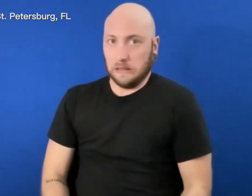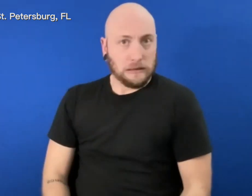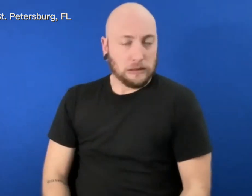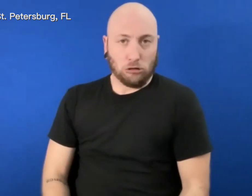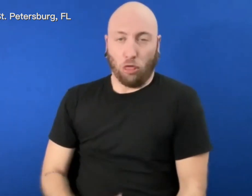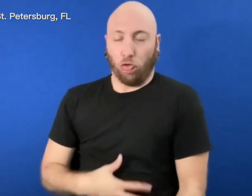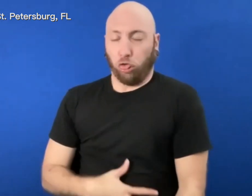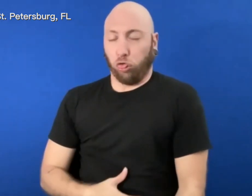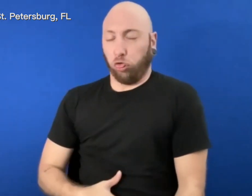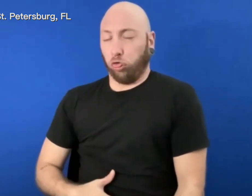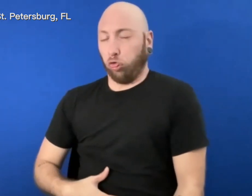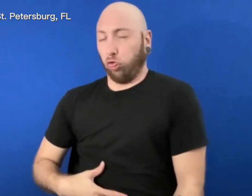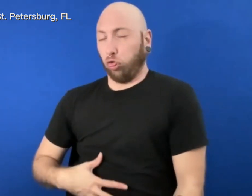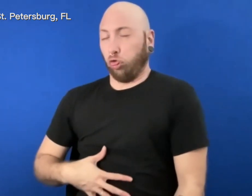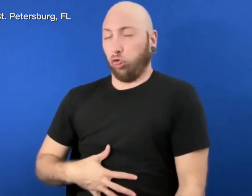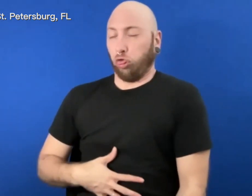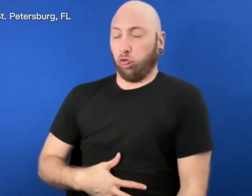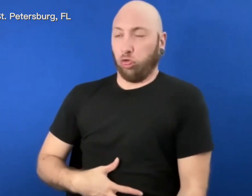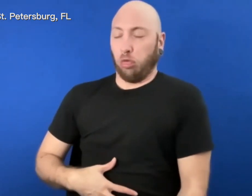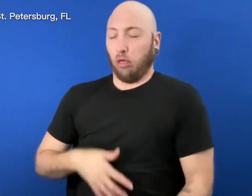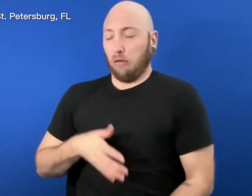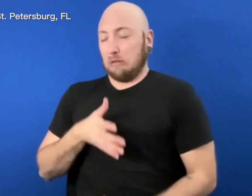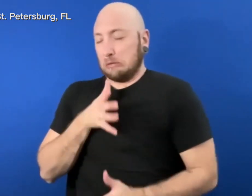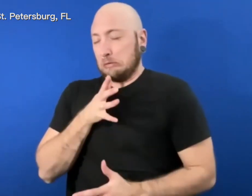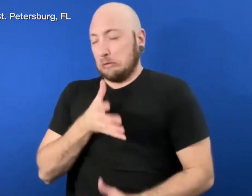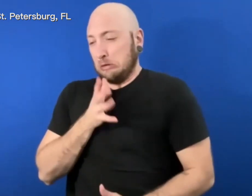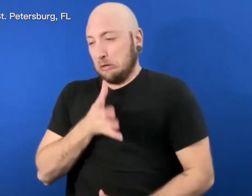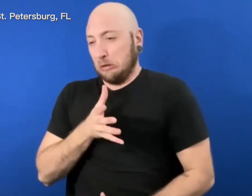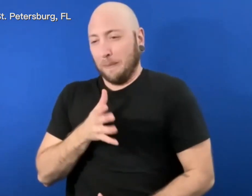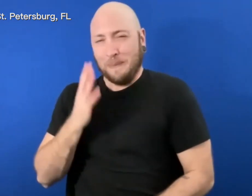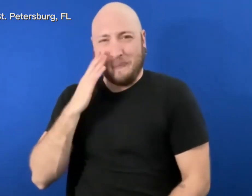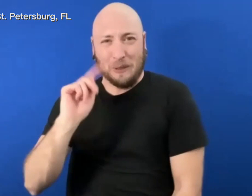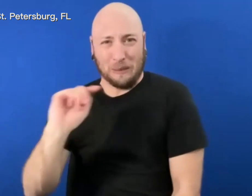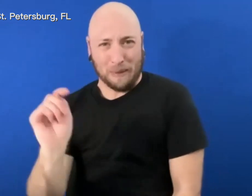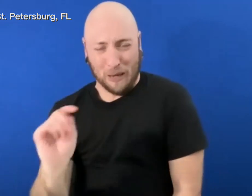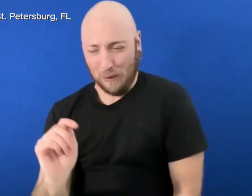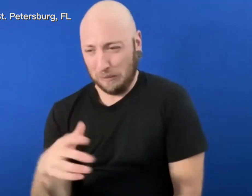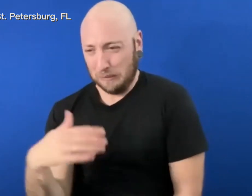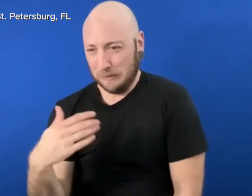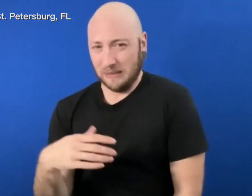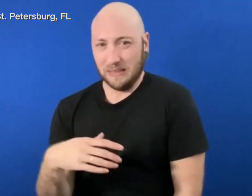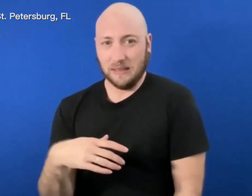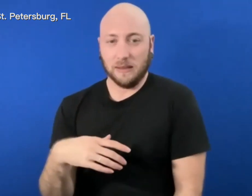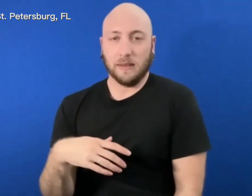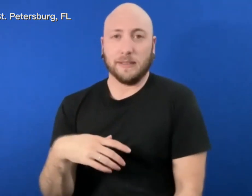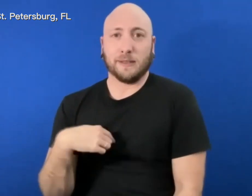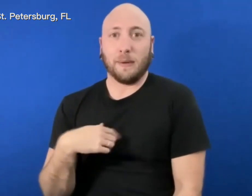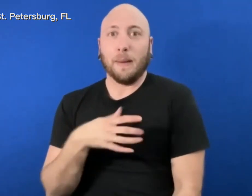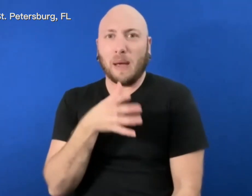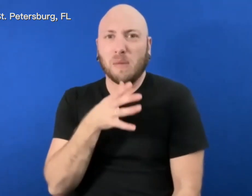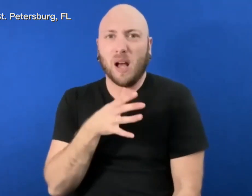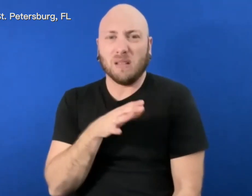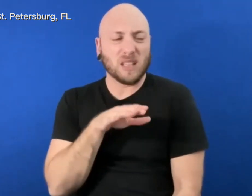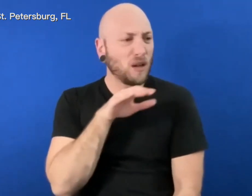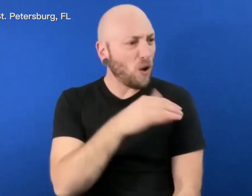was, very violently ill in the bathroom. I had to lie to my mom and to my grandma and